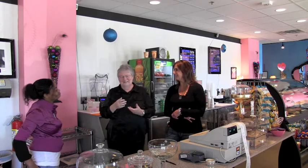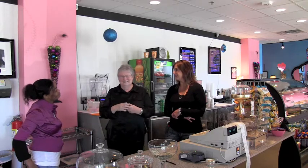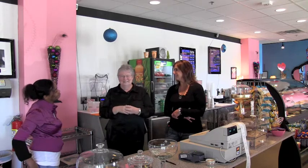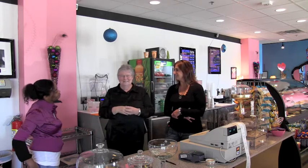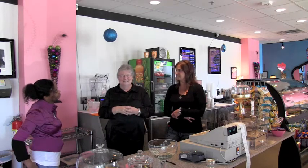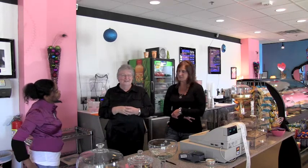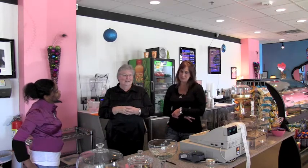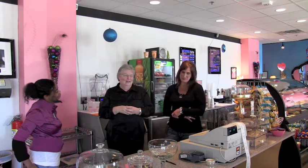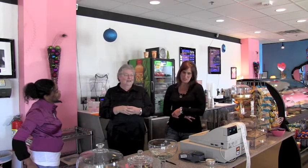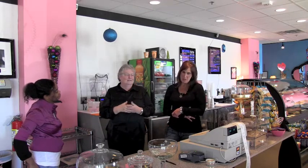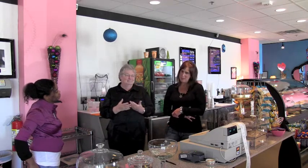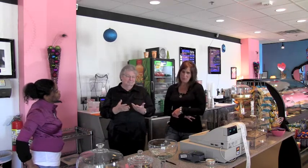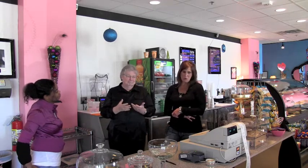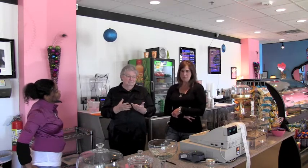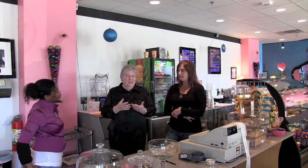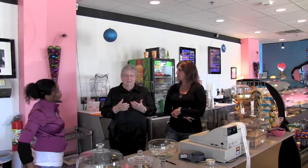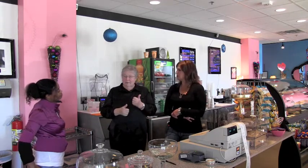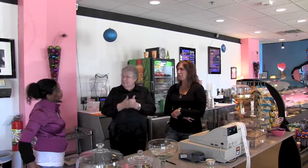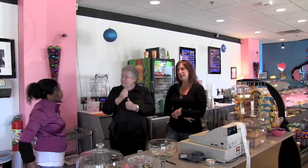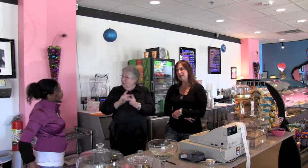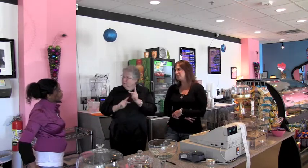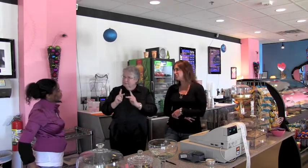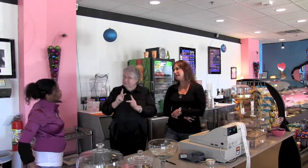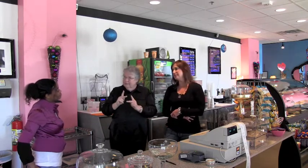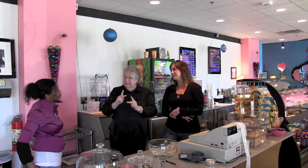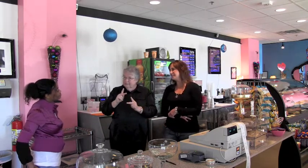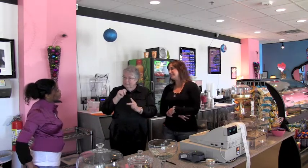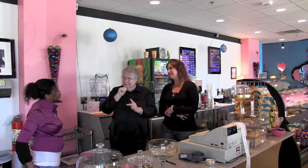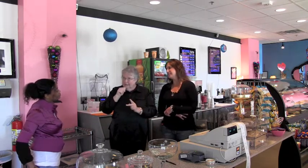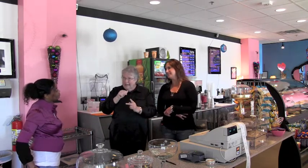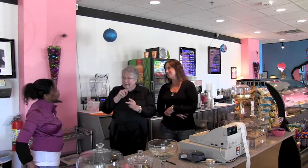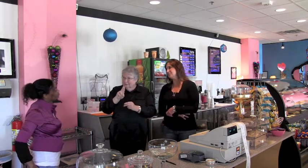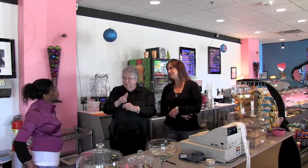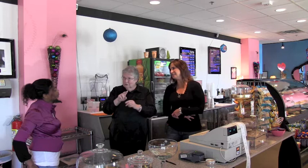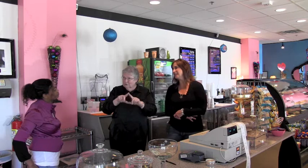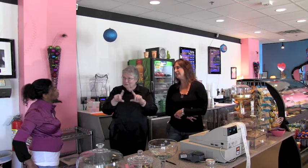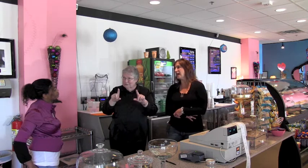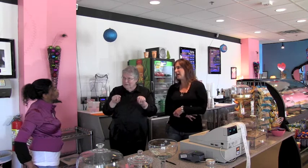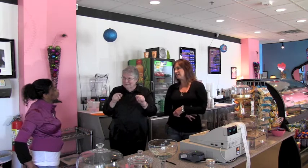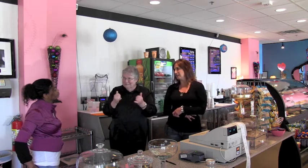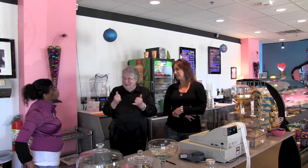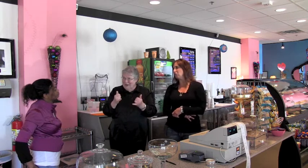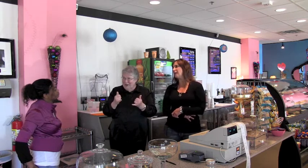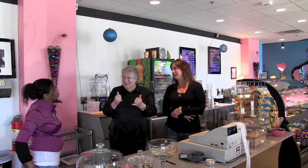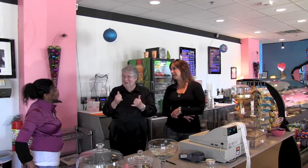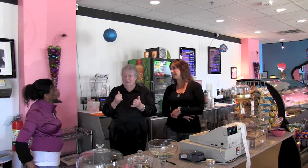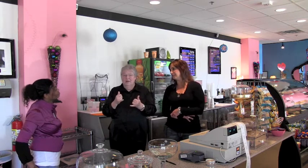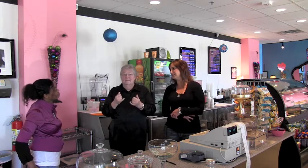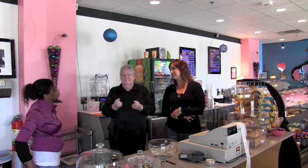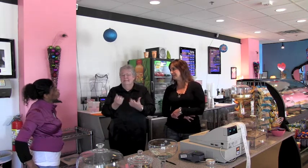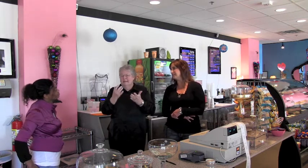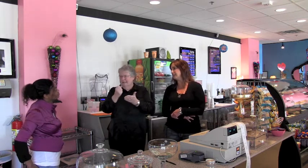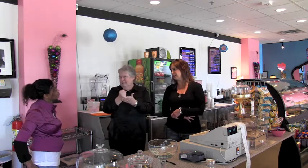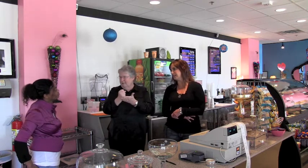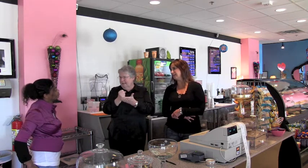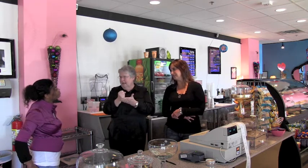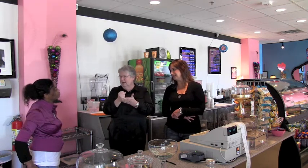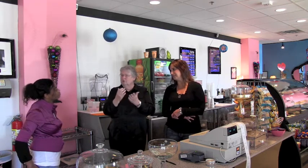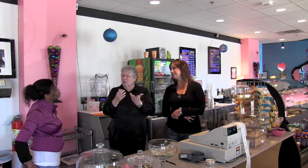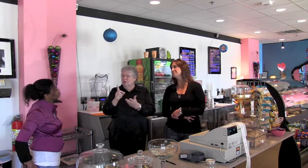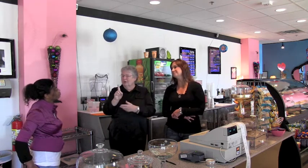Yeah. So, but most people don't pay in check these days. We'll see a lot of credit cards and